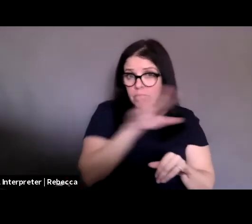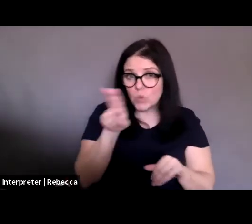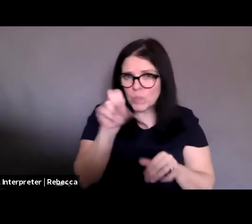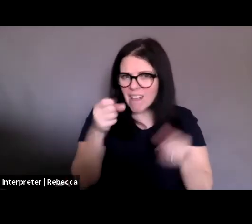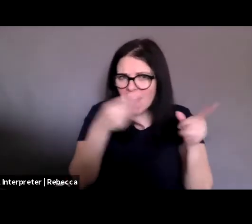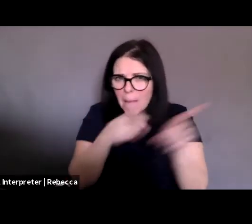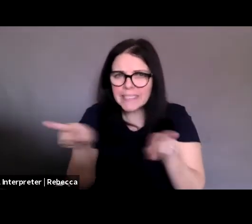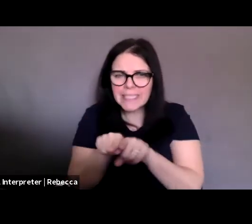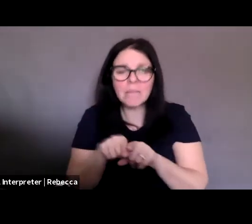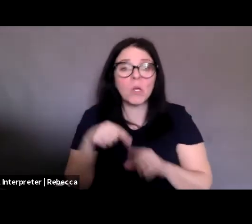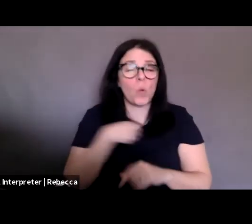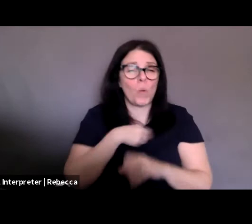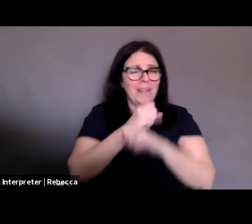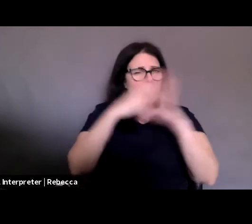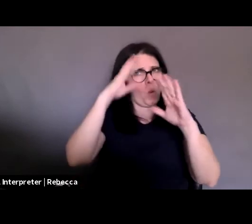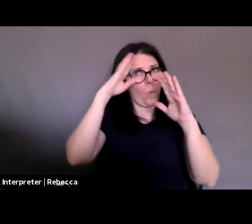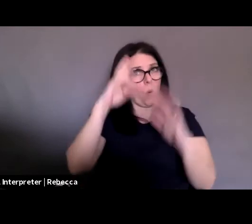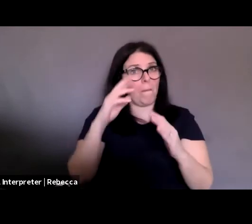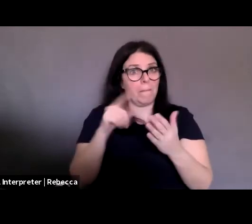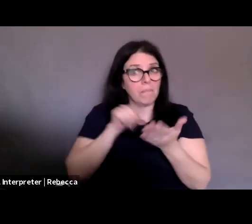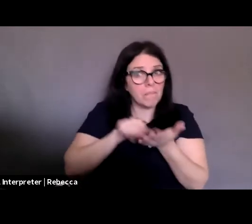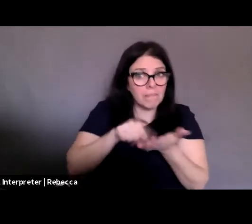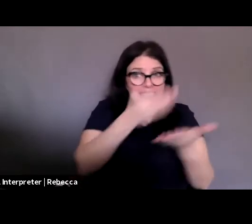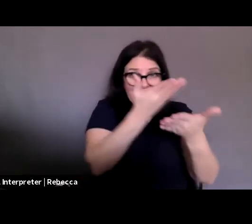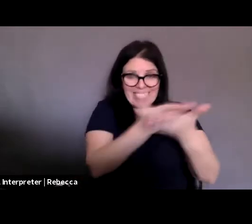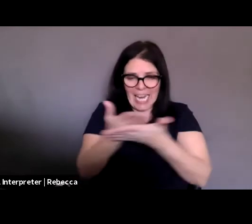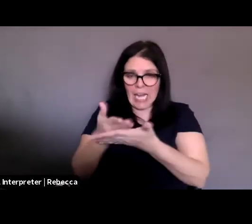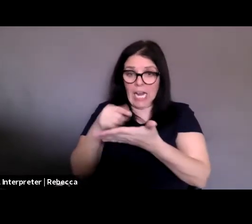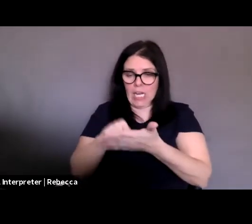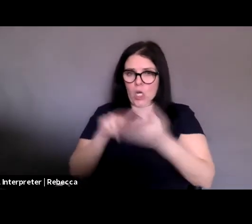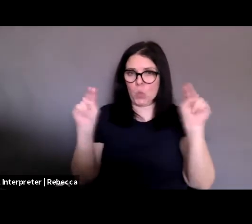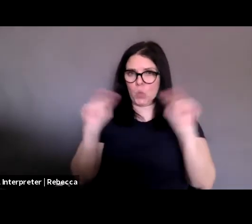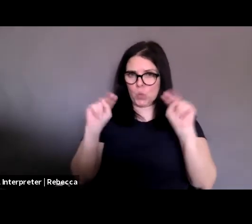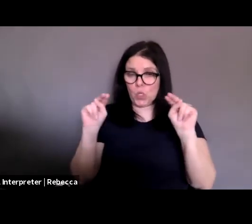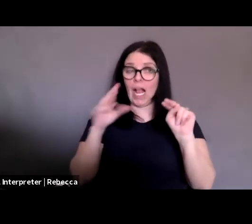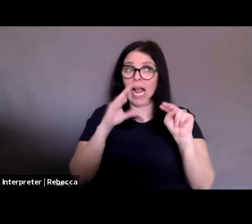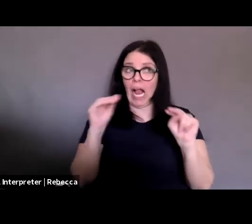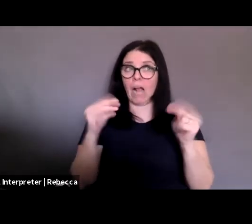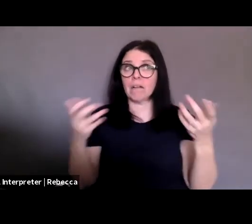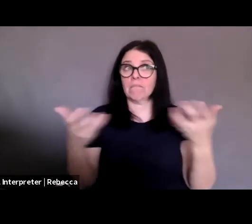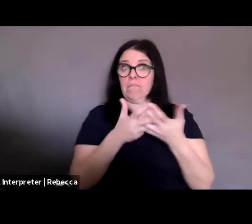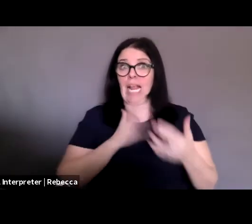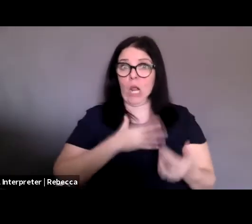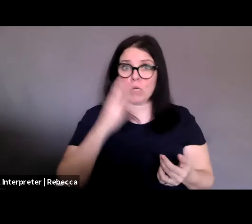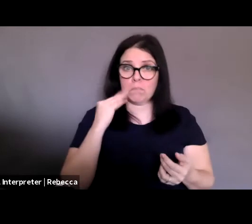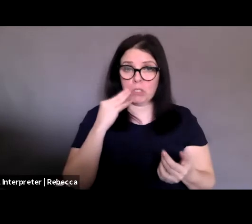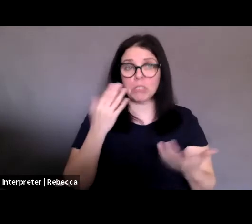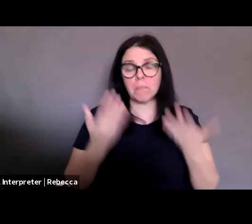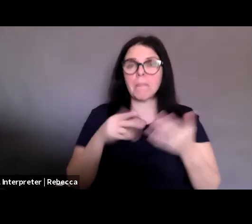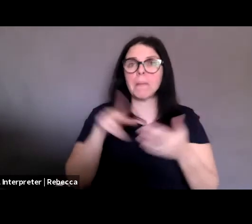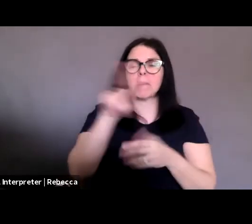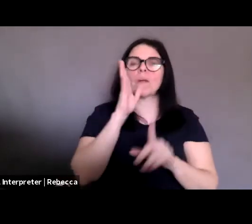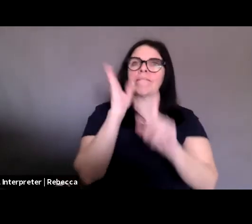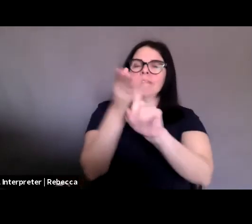neutral objective data might persuade folks that there was a serious problem if it confirmed our experiences. This is the team that I put together,